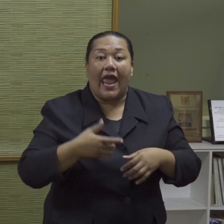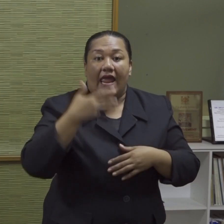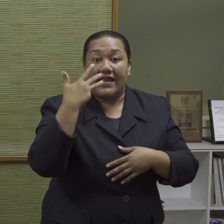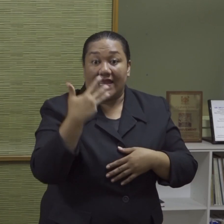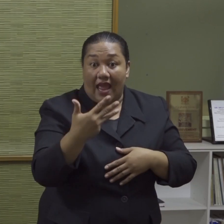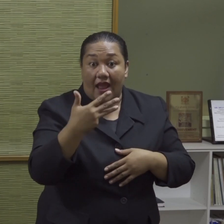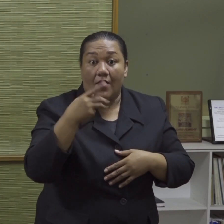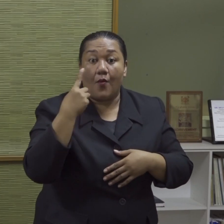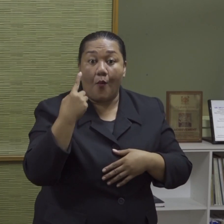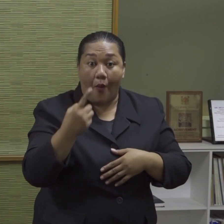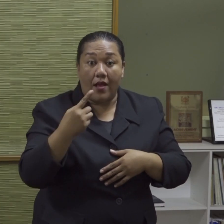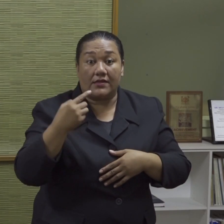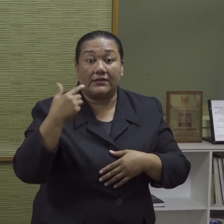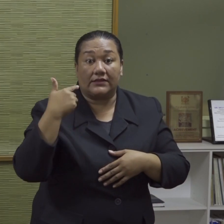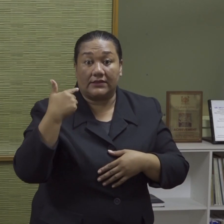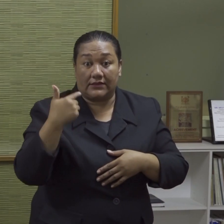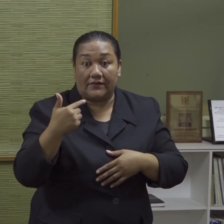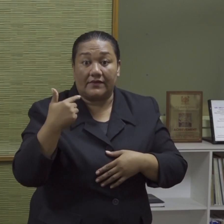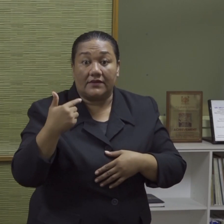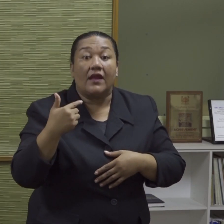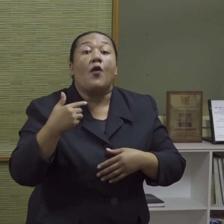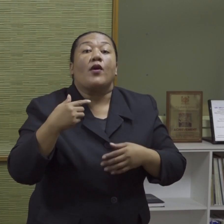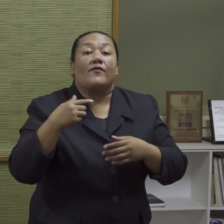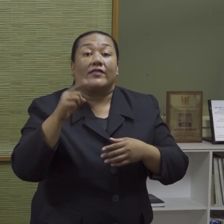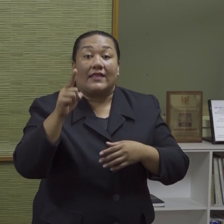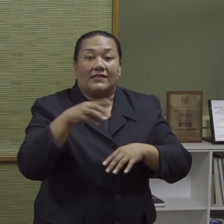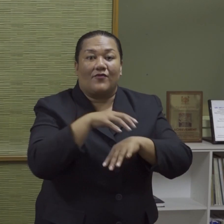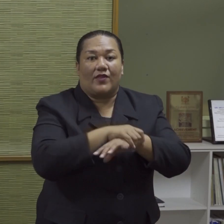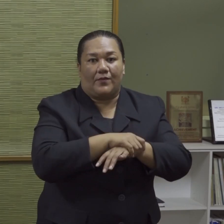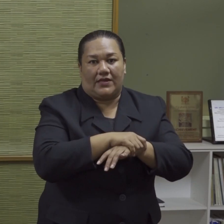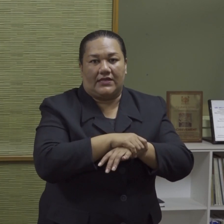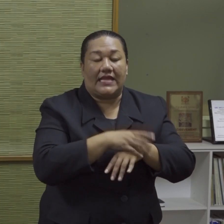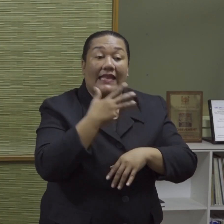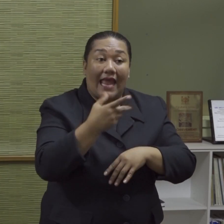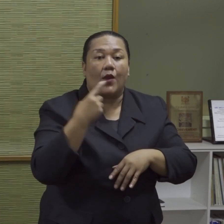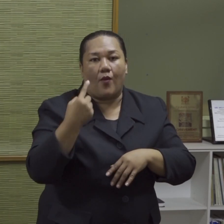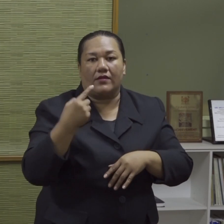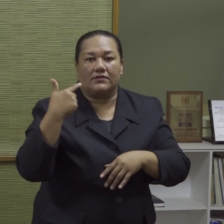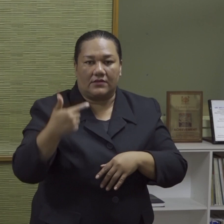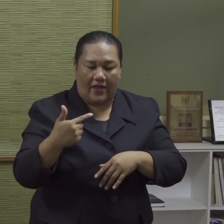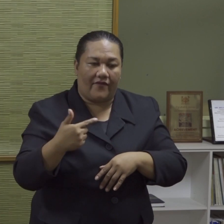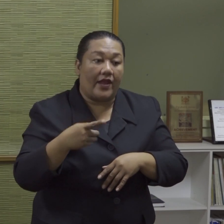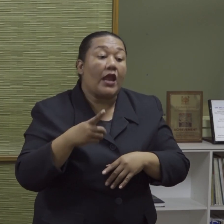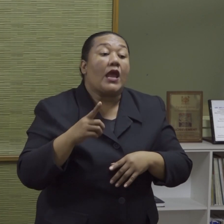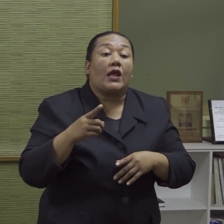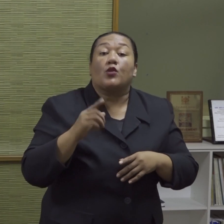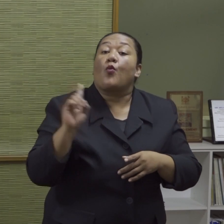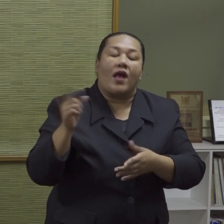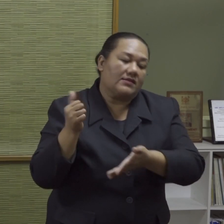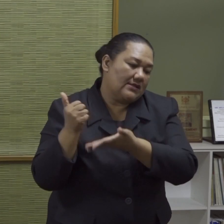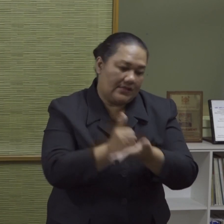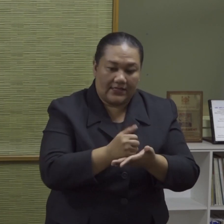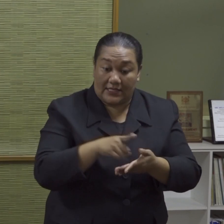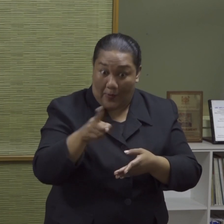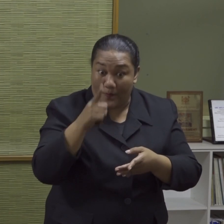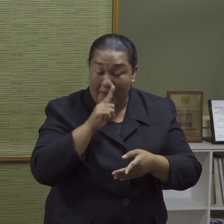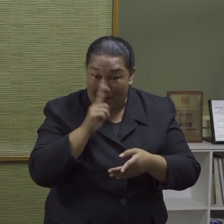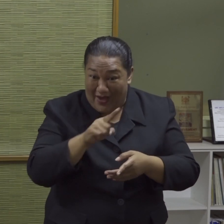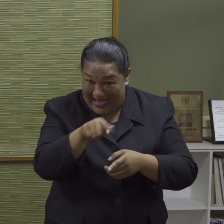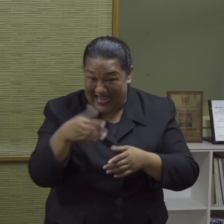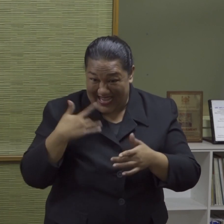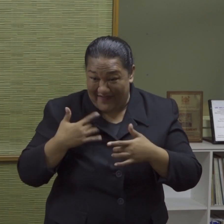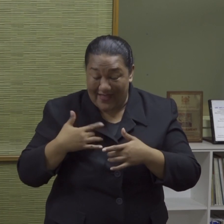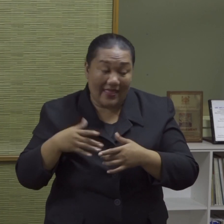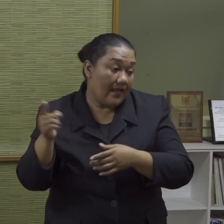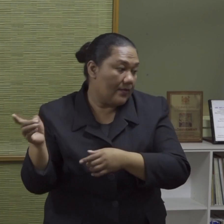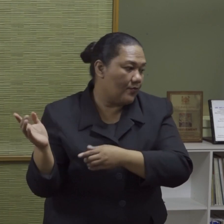the police, to guide you to your nearest evacuation center. There are other platforms where you can access your nearest evacuation center. That